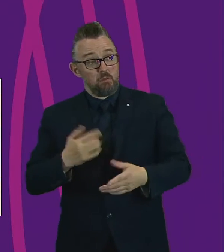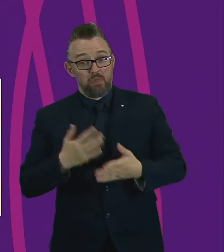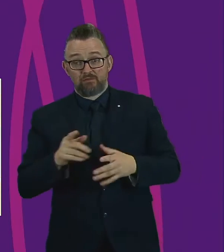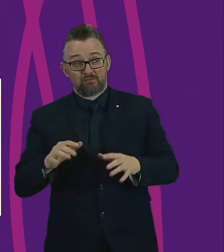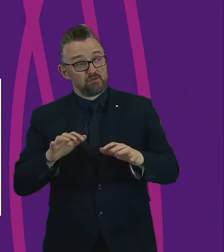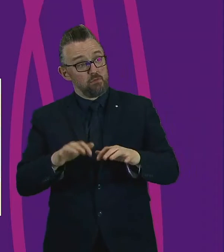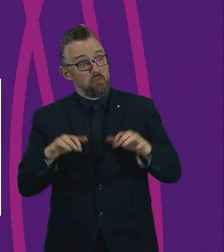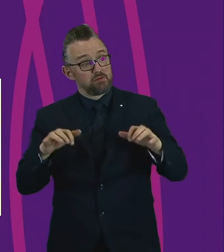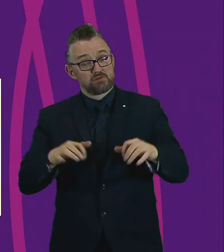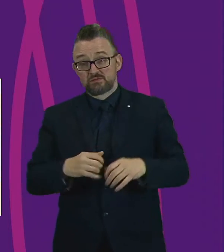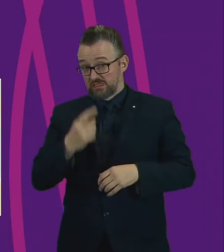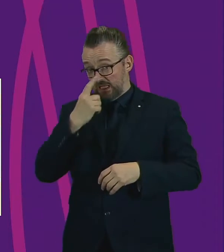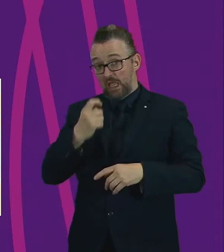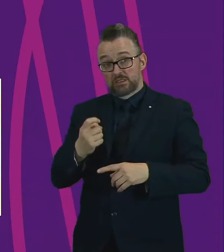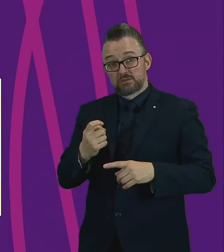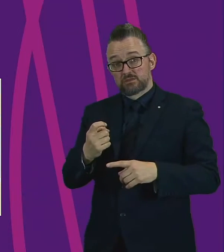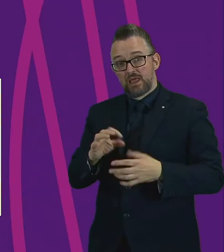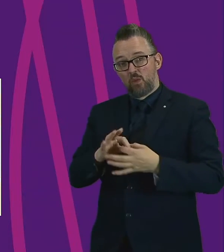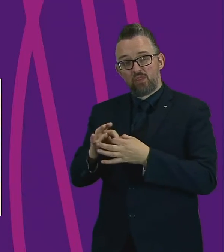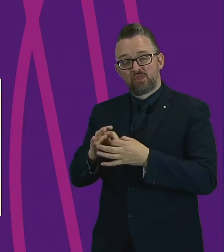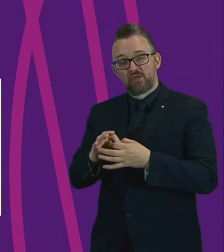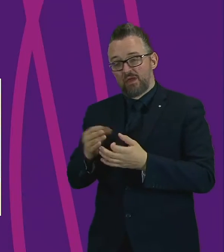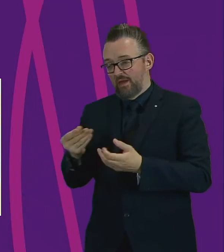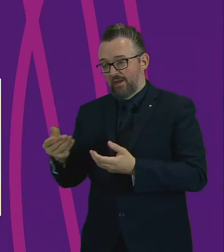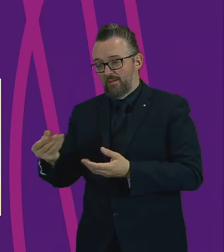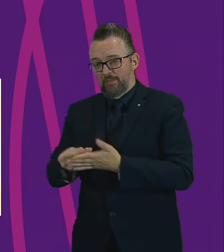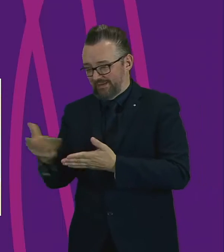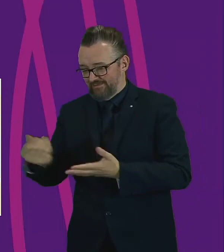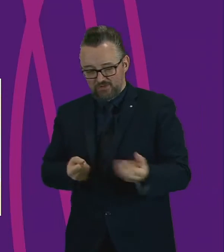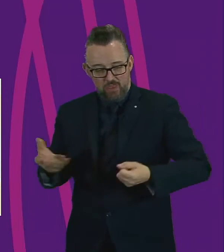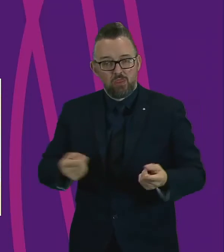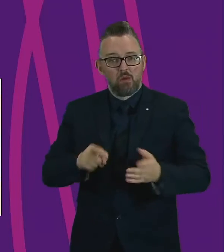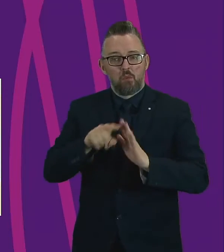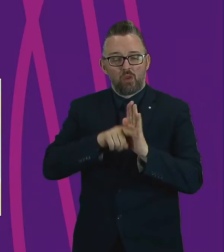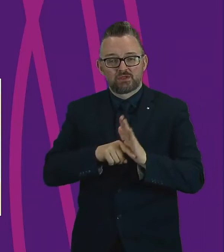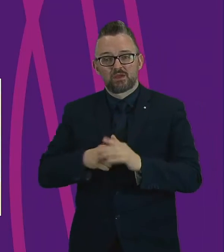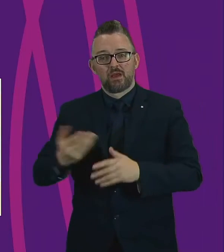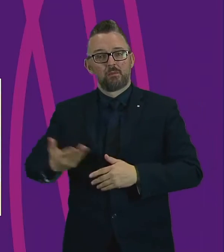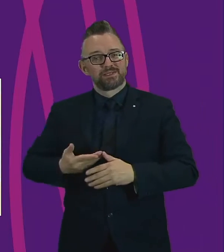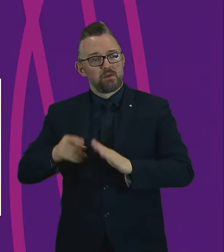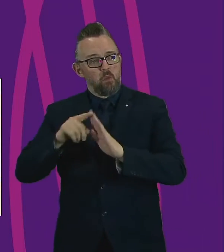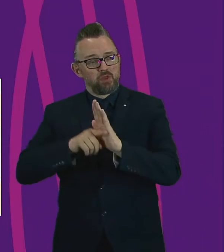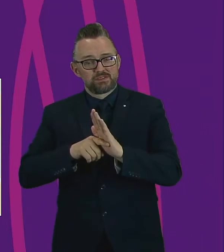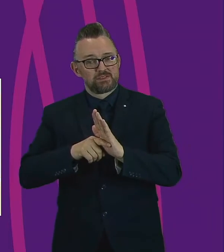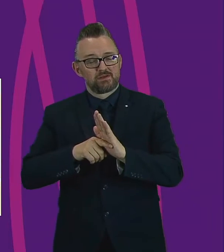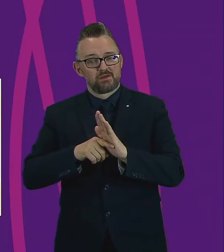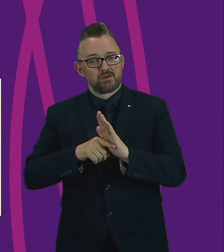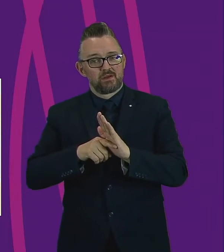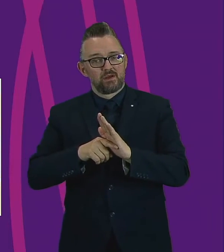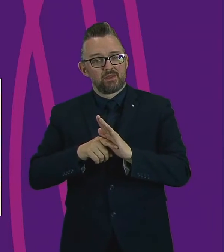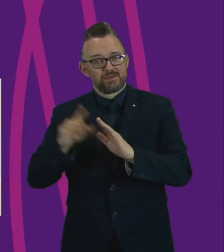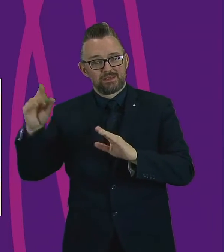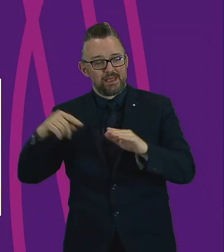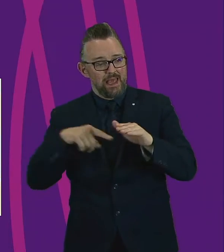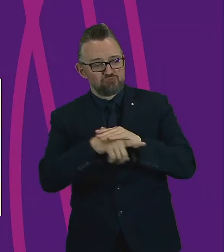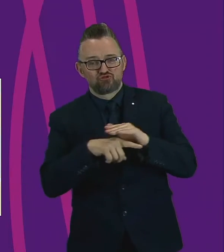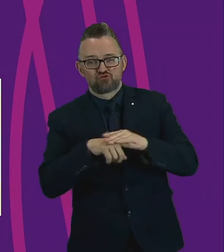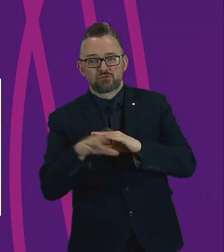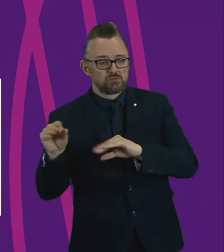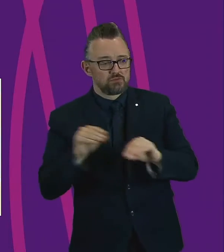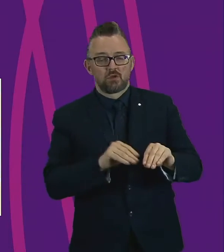requisite powers in relation to fiscal policy, employment, business policies and immigration. And regardless of our